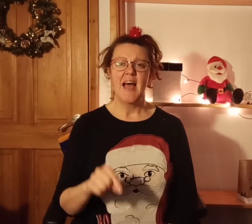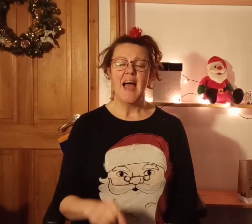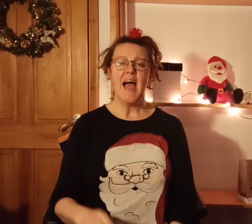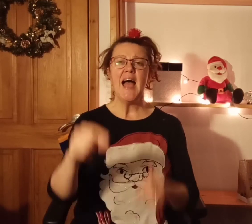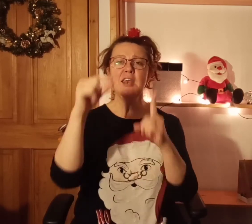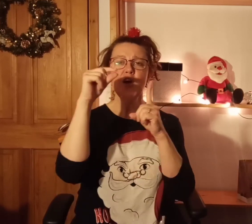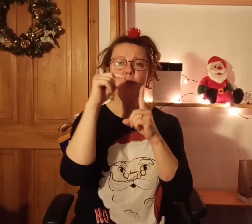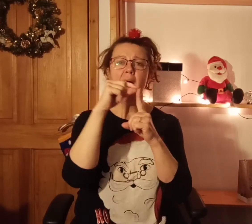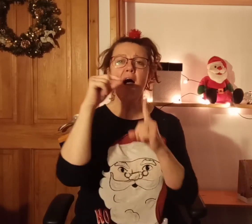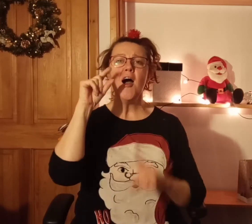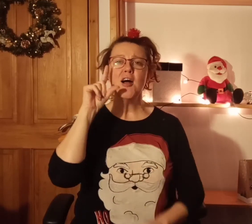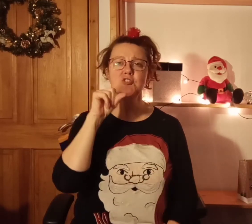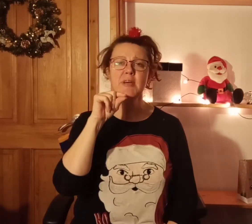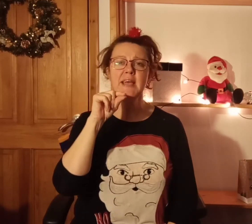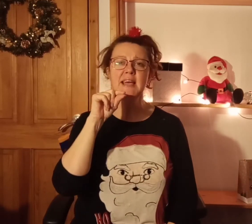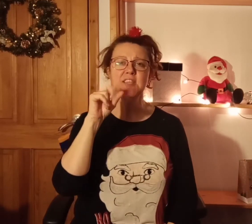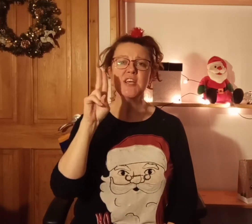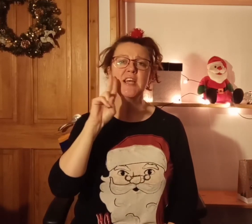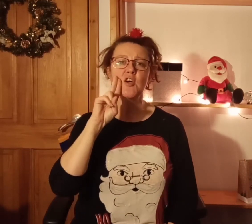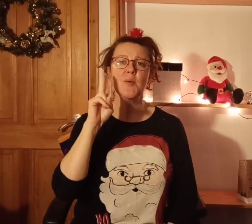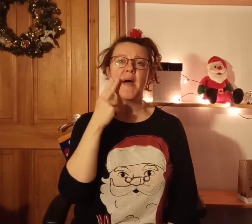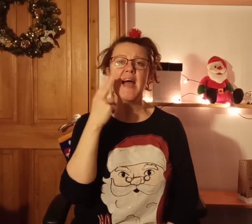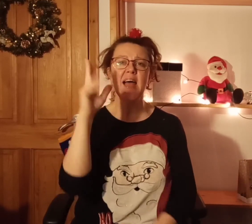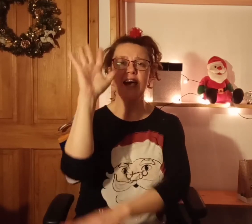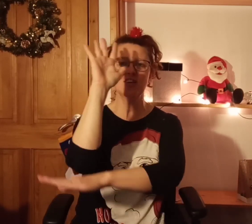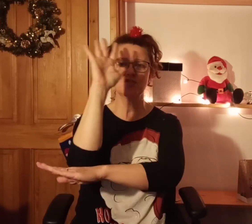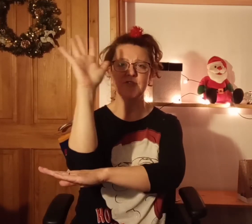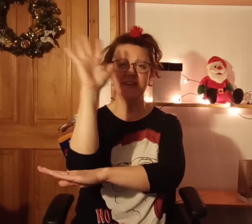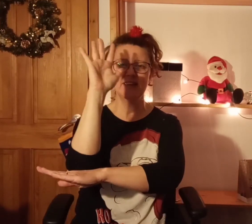and a partridge in a pear tree.